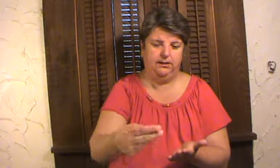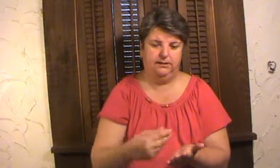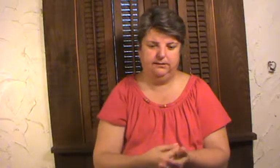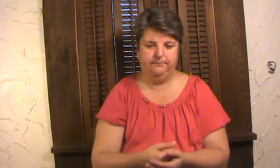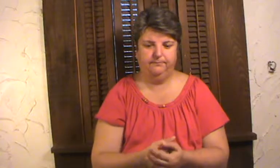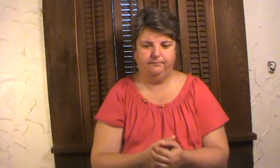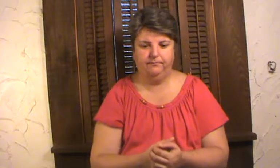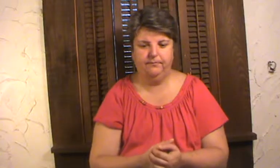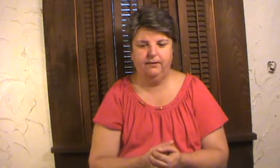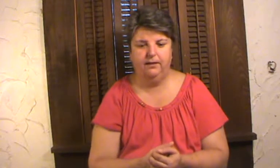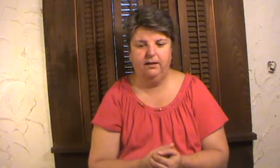once.